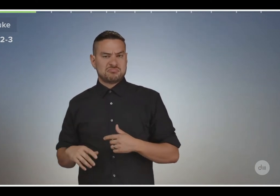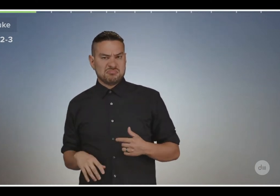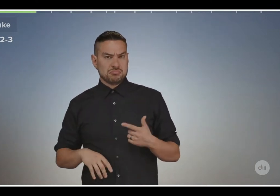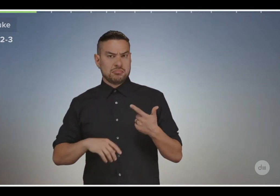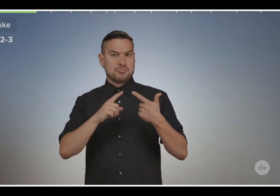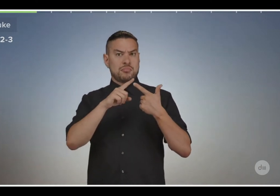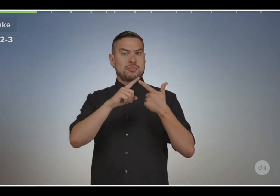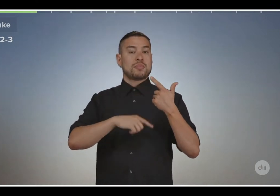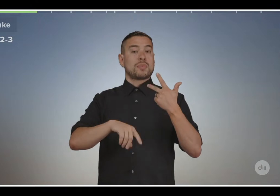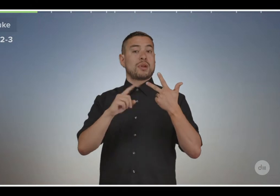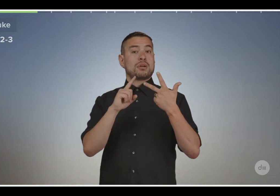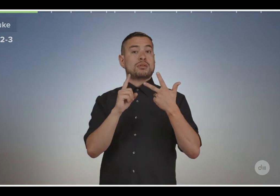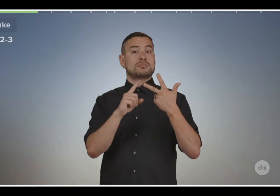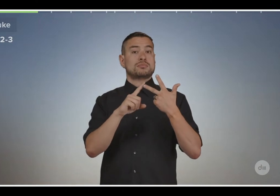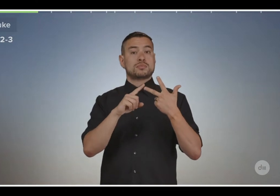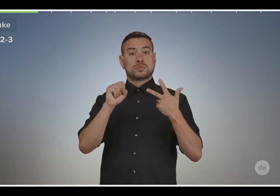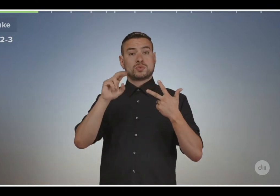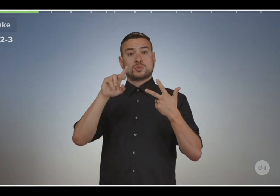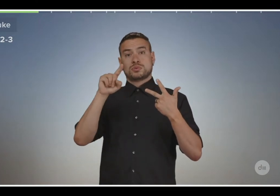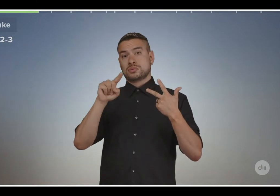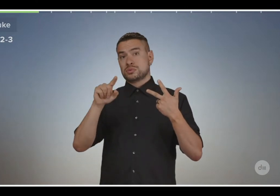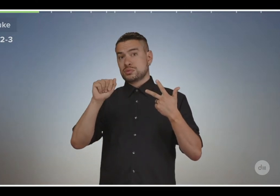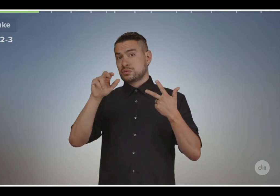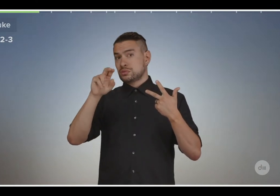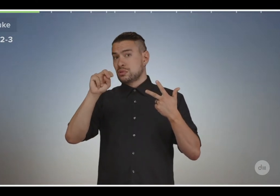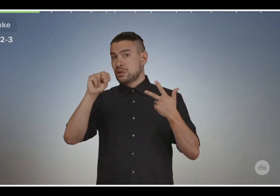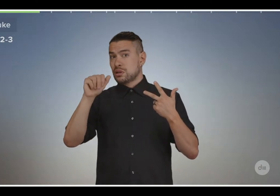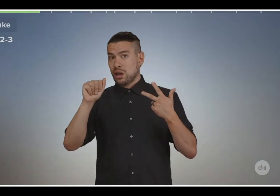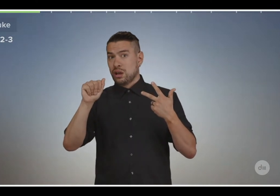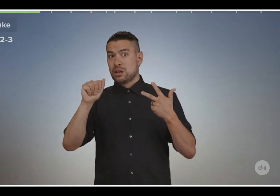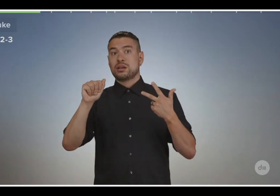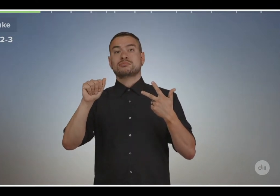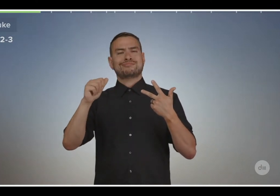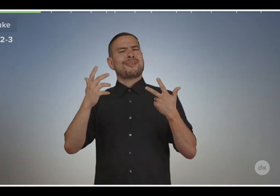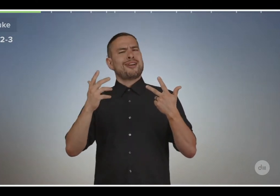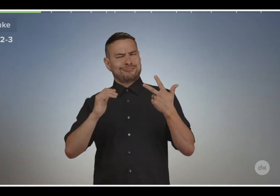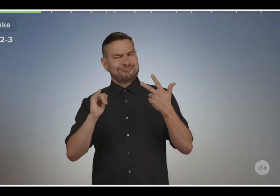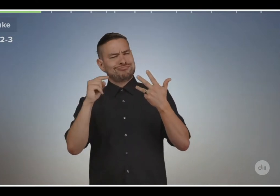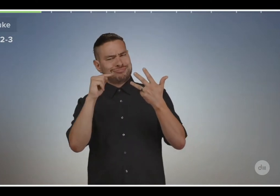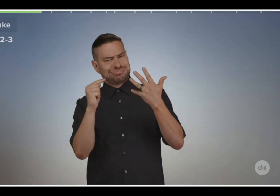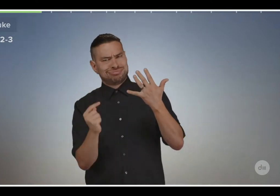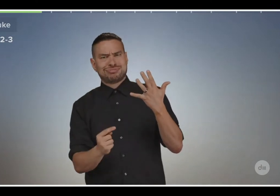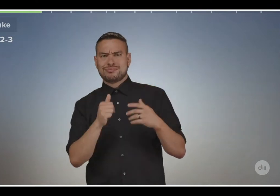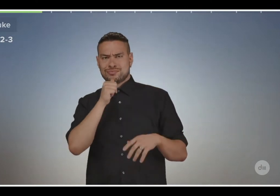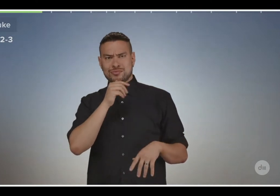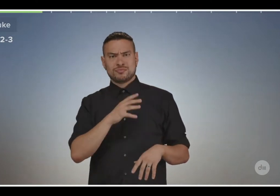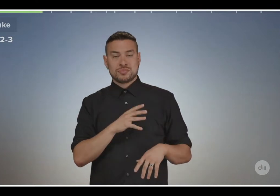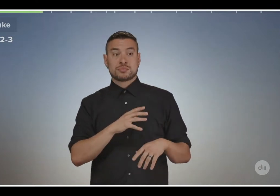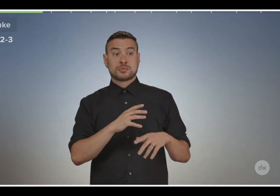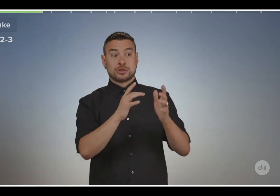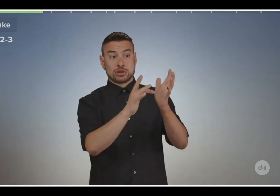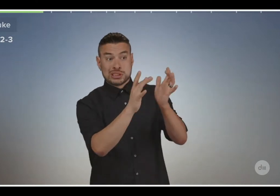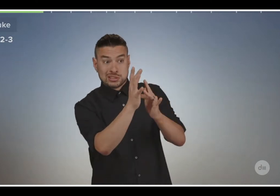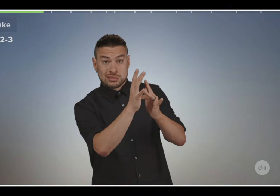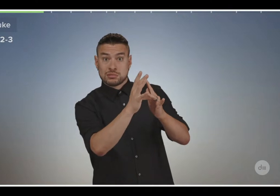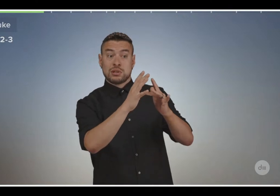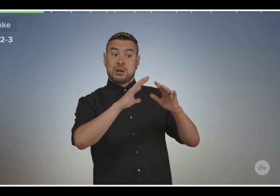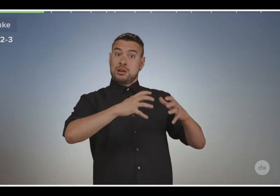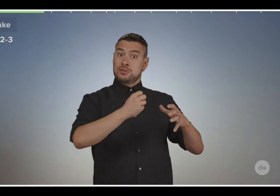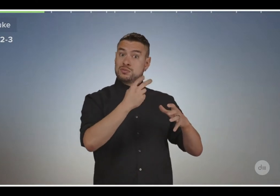and Susanna, and many other women. These women used their own money to help Jesus and